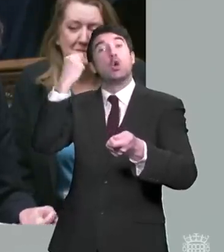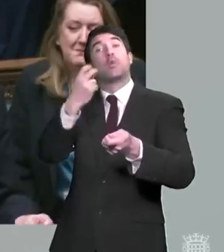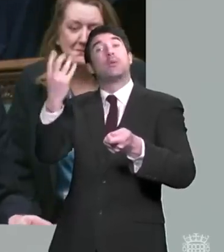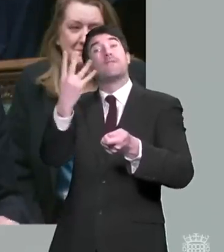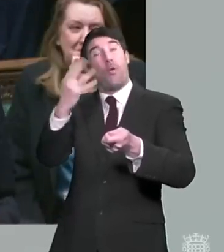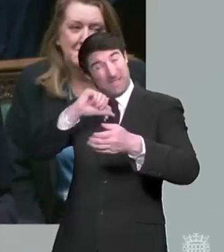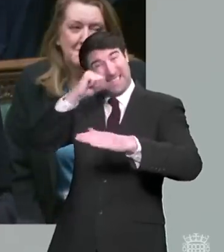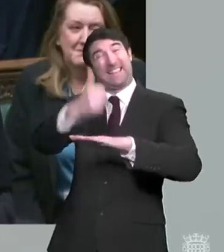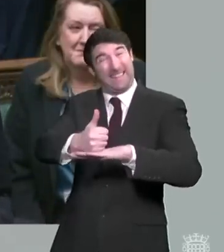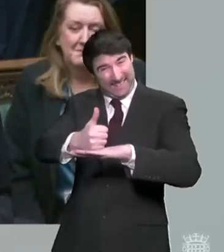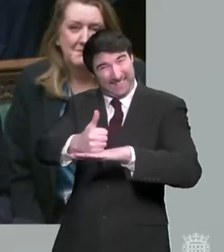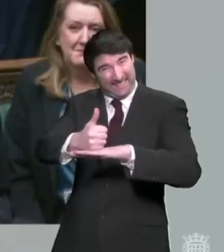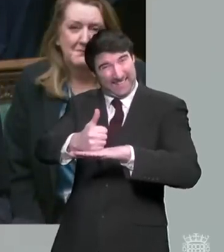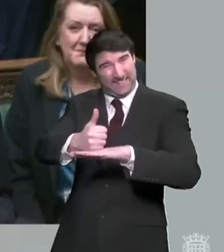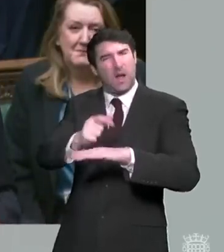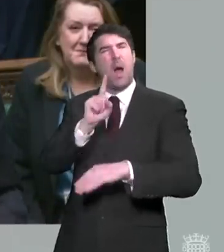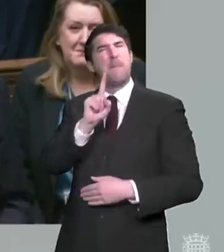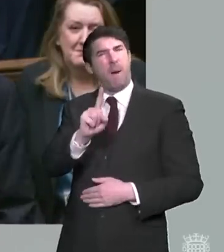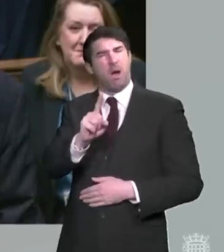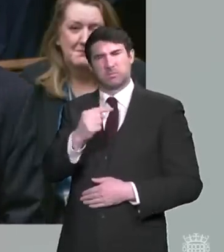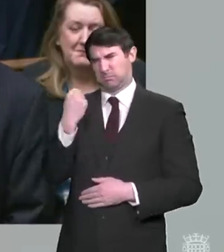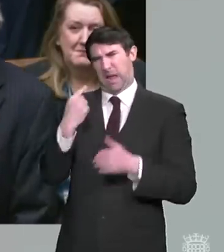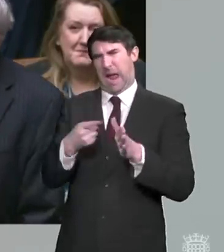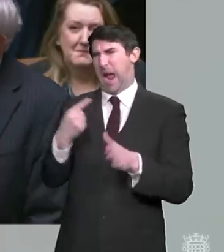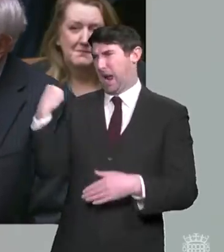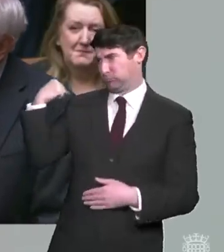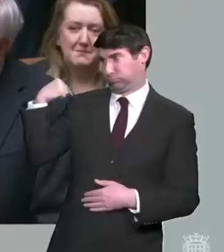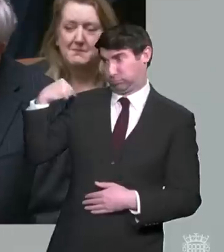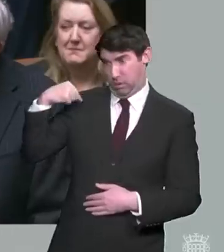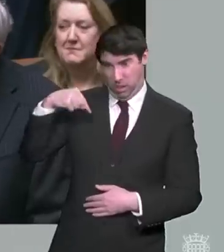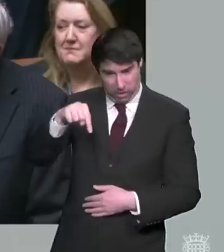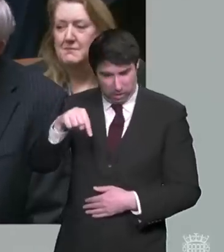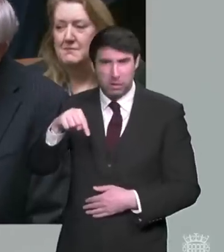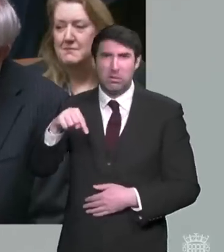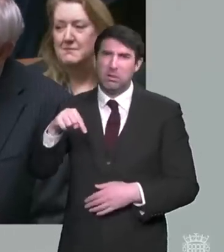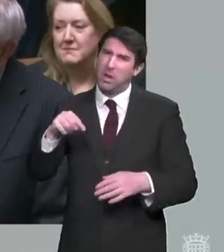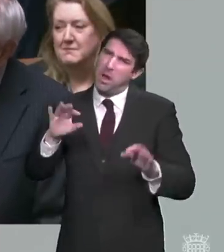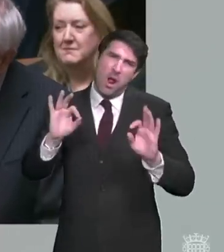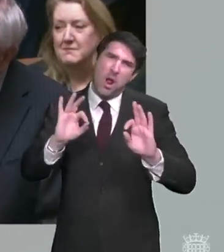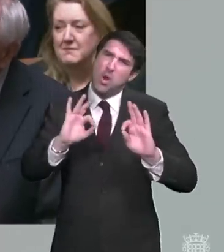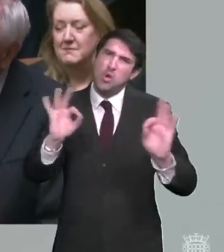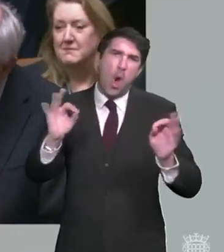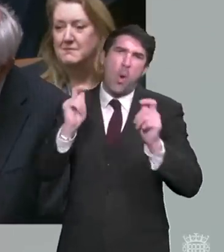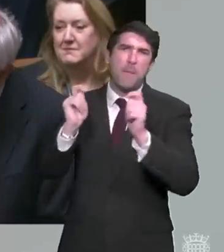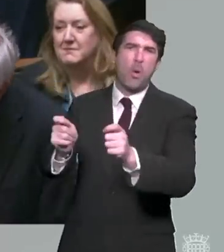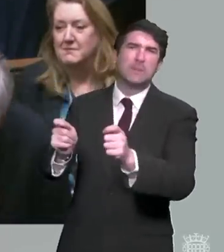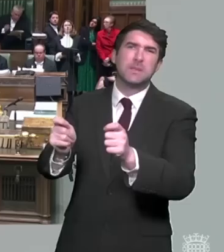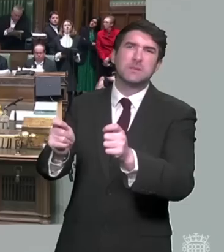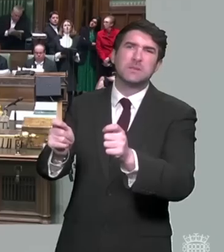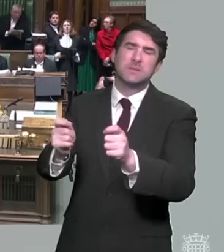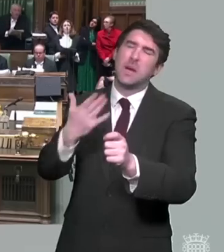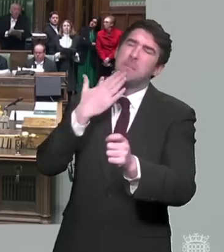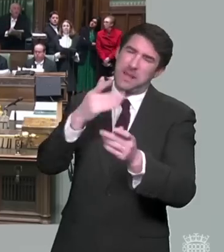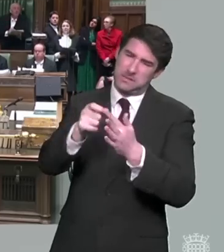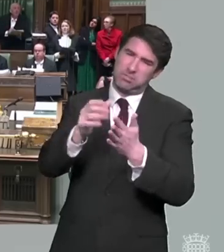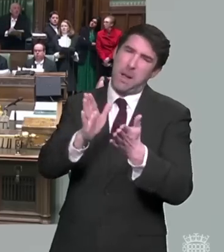have not had one. This is unacceptable. Would the Prime Minister use his good offices to get one appointed urgently? Prime